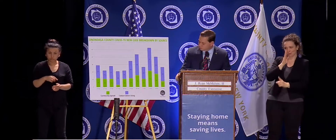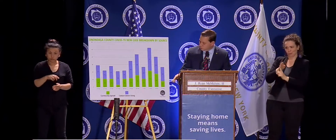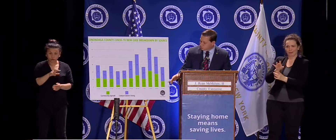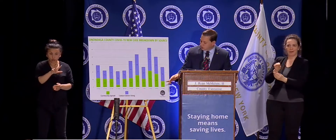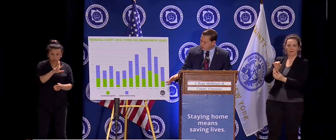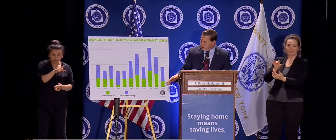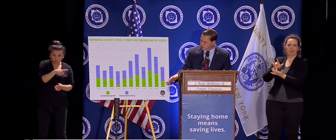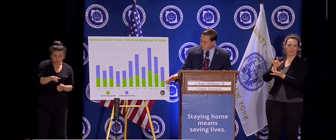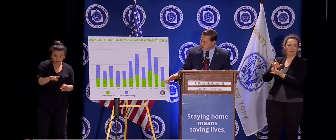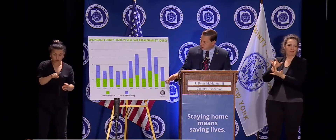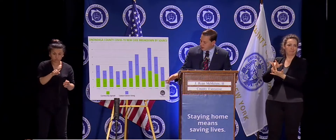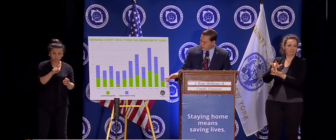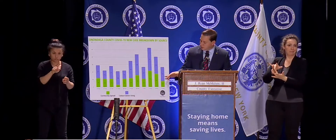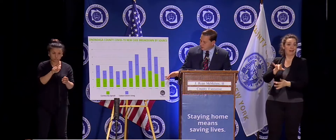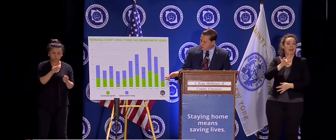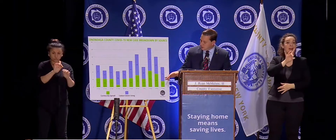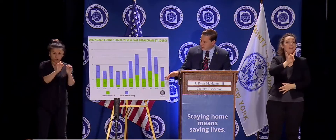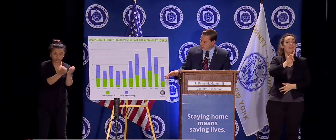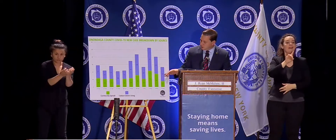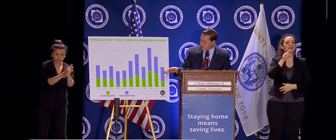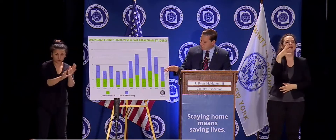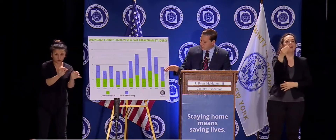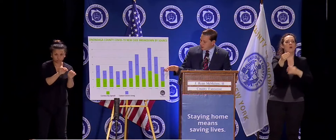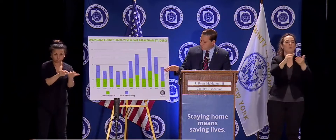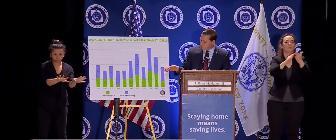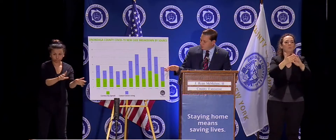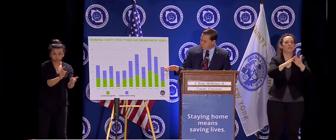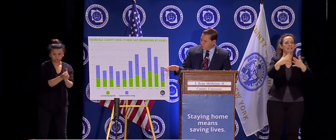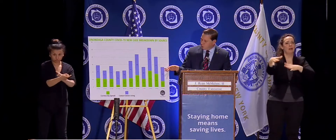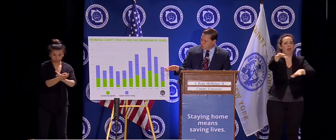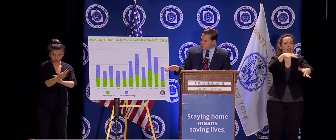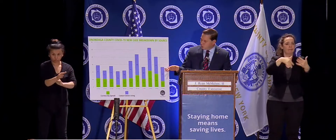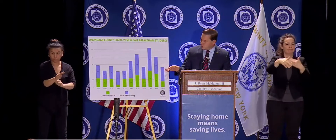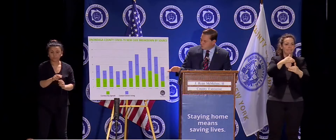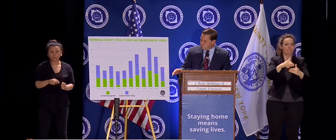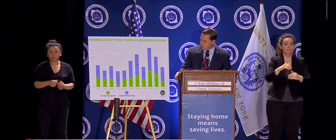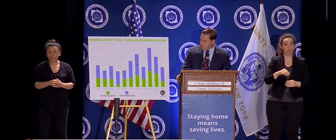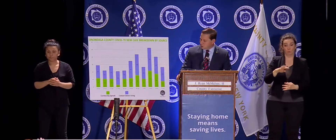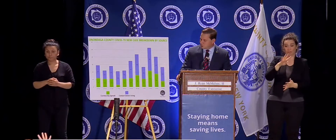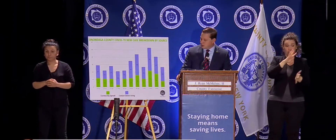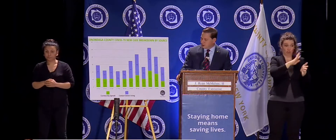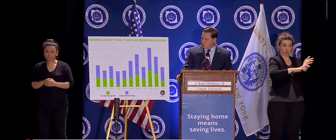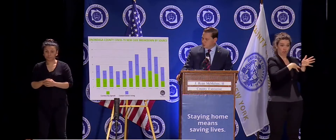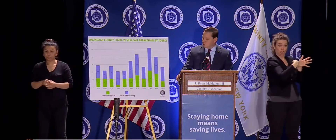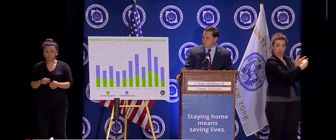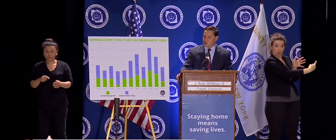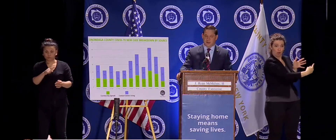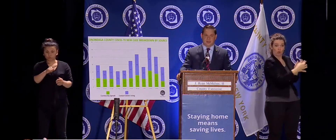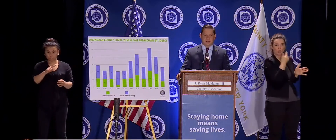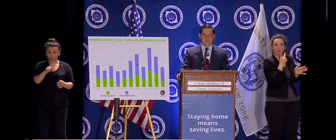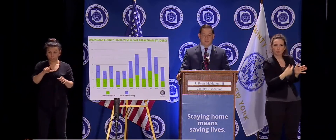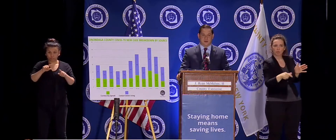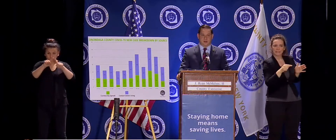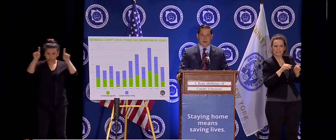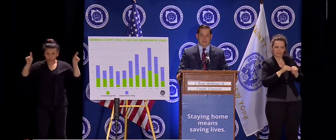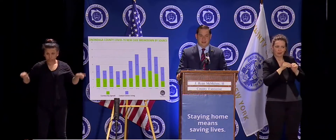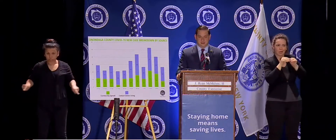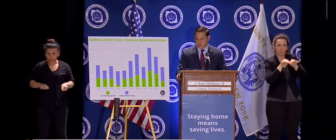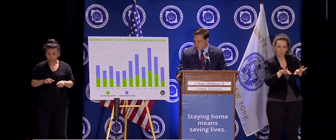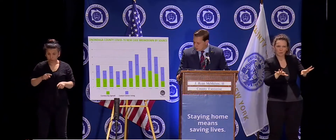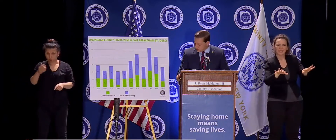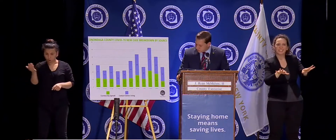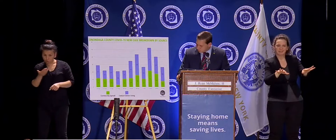here, green is community spread. The purple or the blue is related to affiliated cases and or